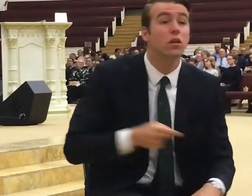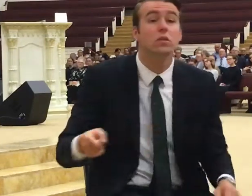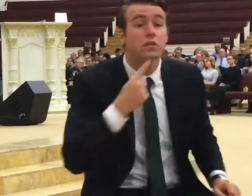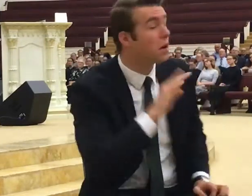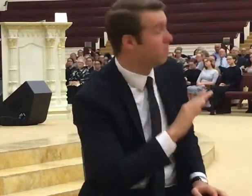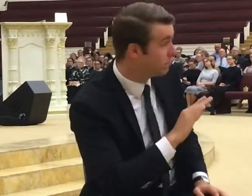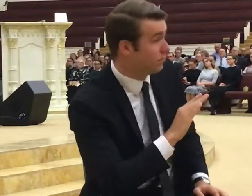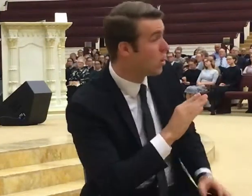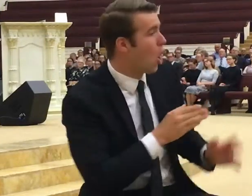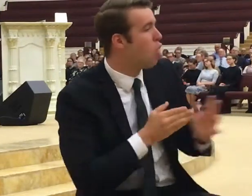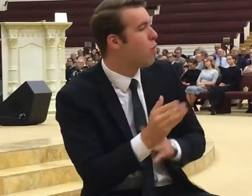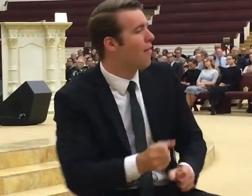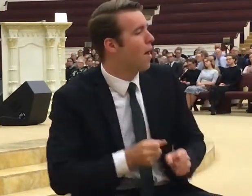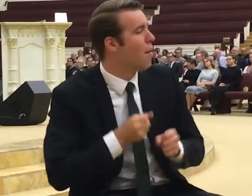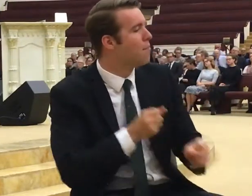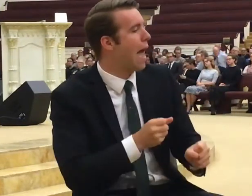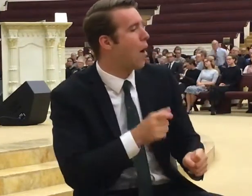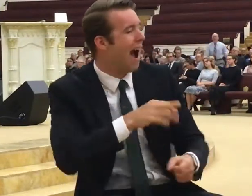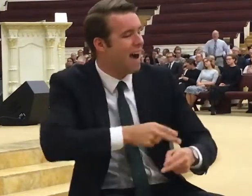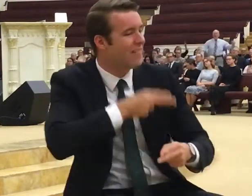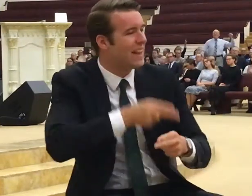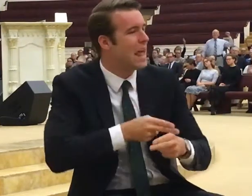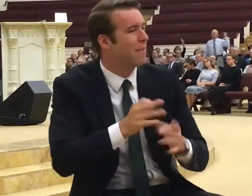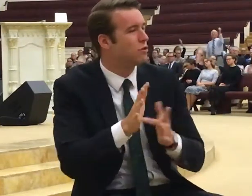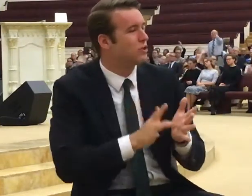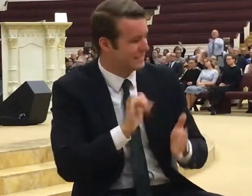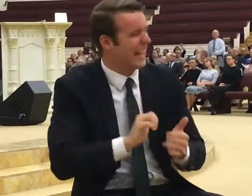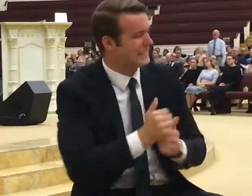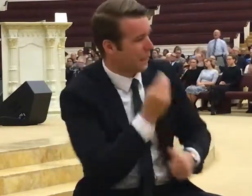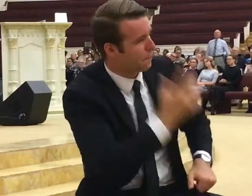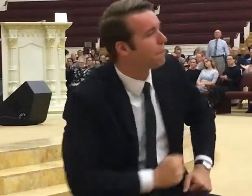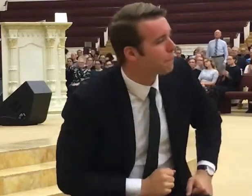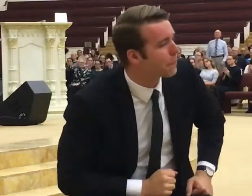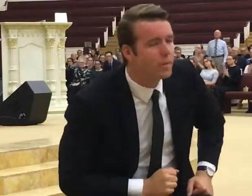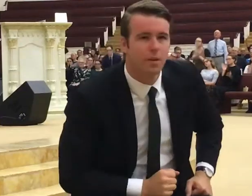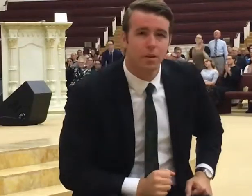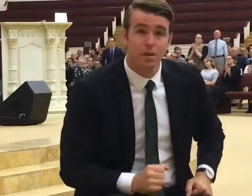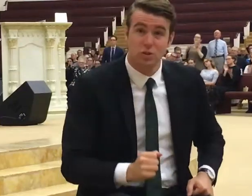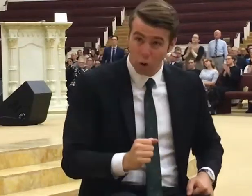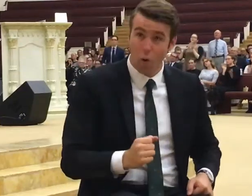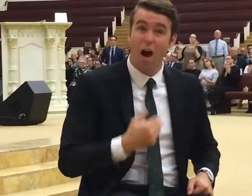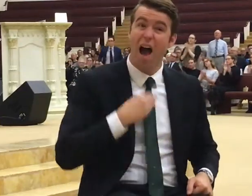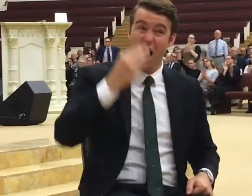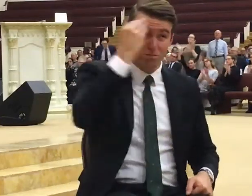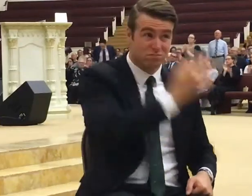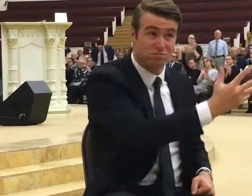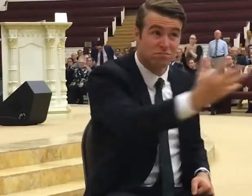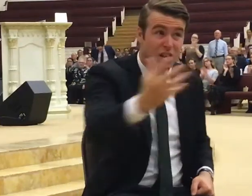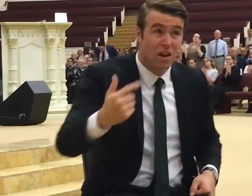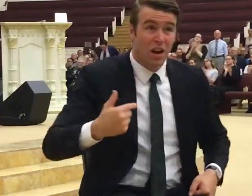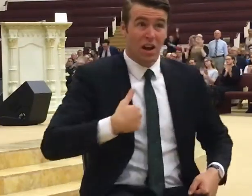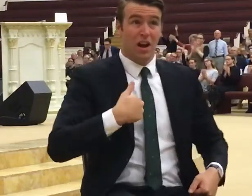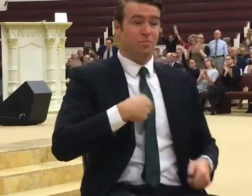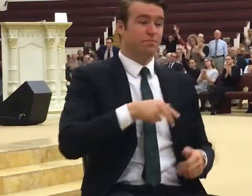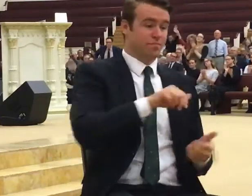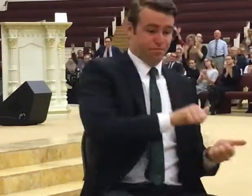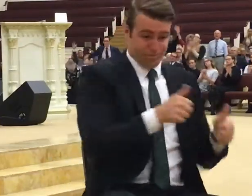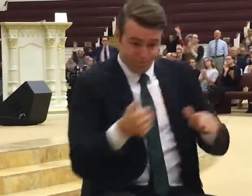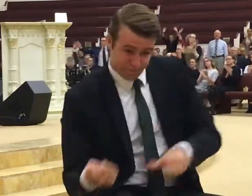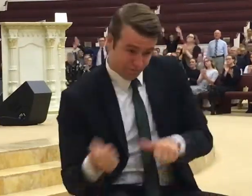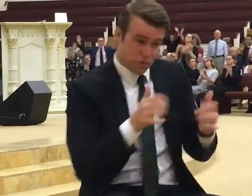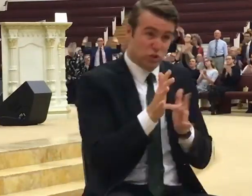We do this through the power of the name of Jesus. I have come to tell somebody, I've been buried in the name of